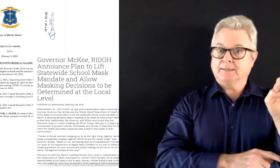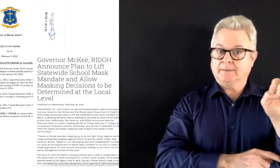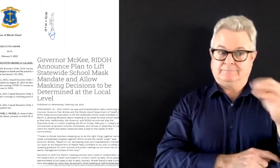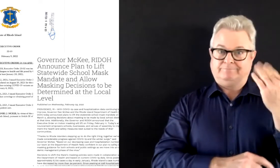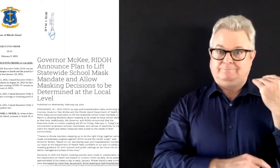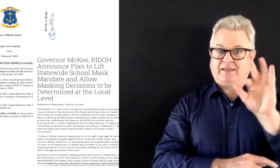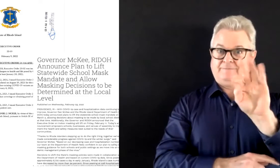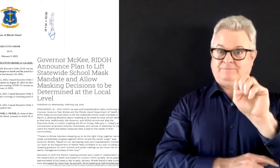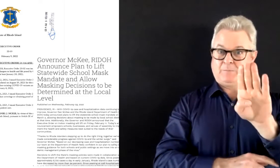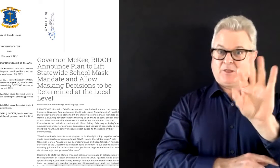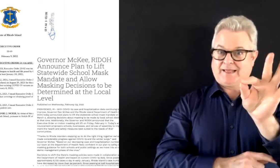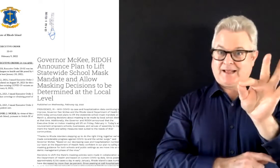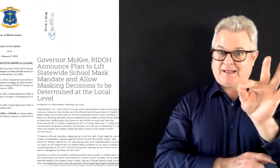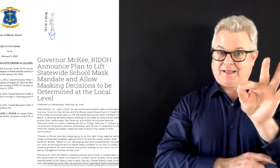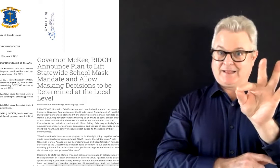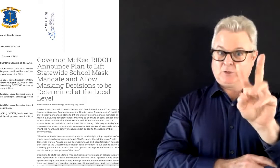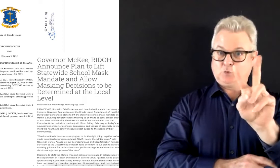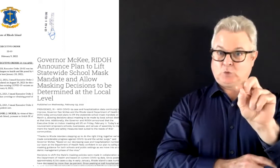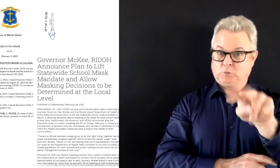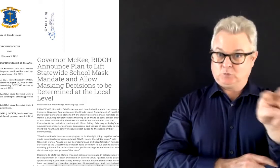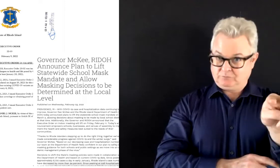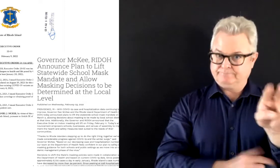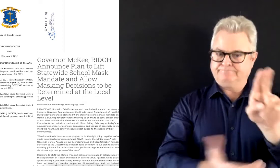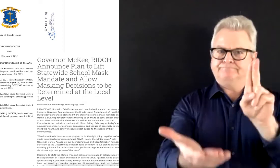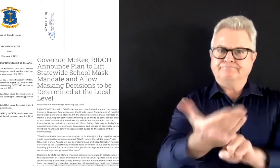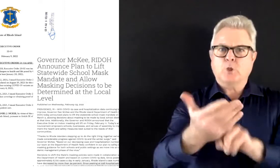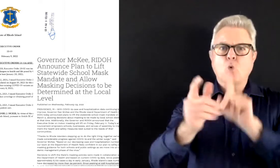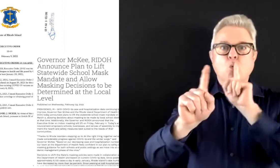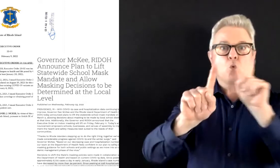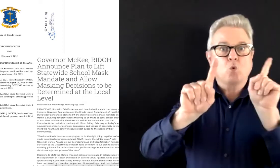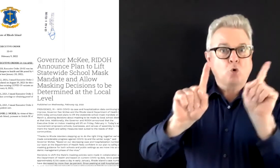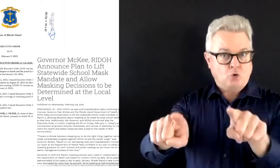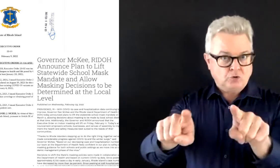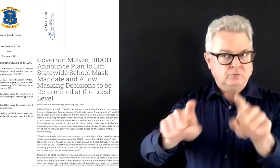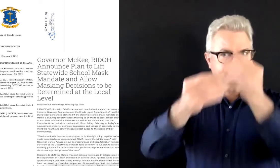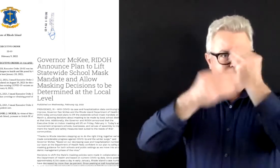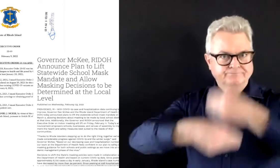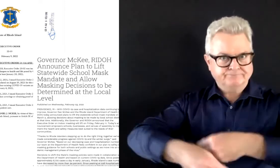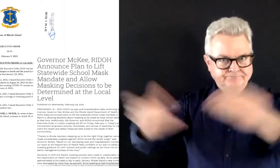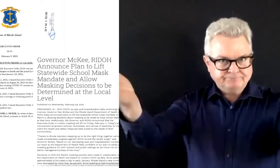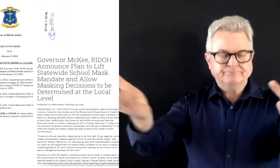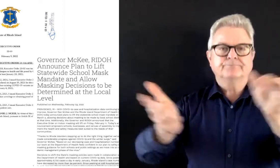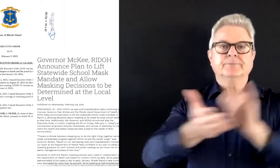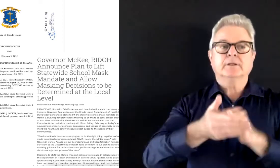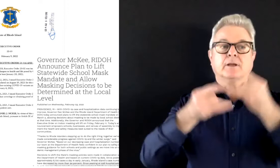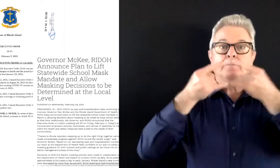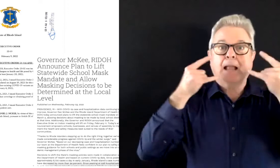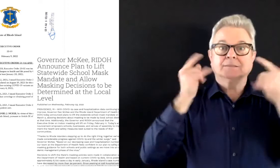COVID-19. Governor McKee, as of February 9th, 2022, signed an executive